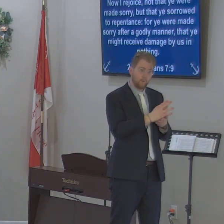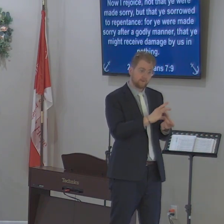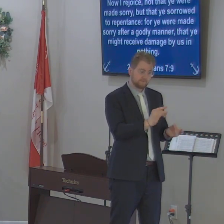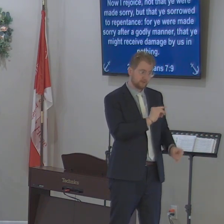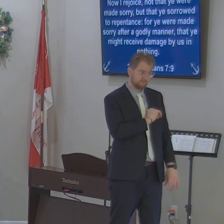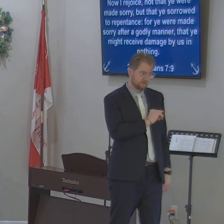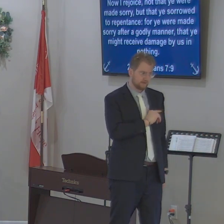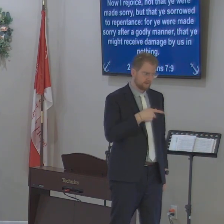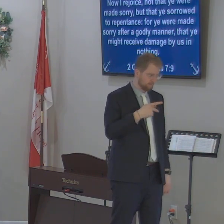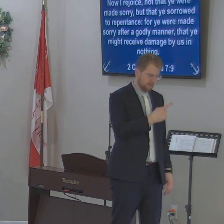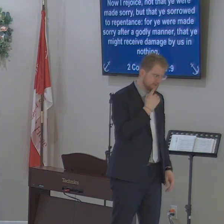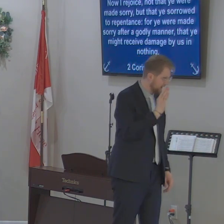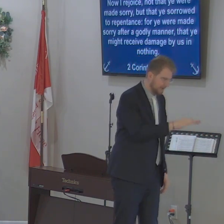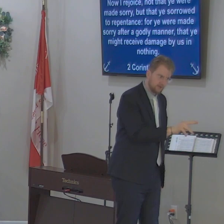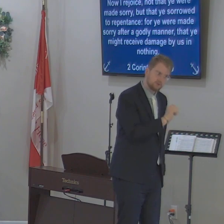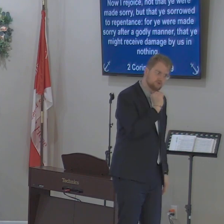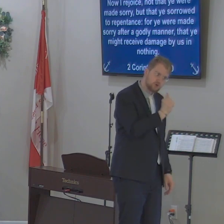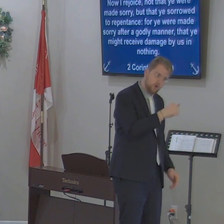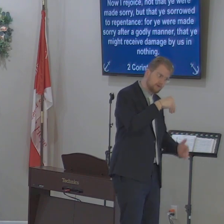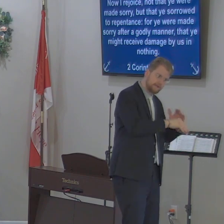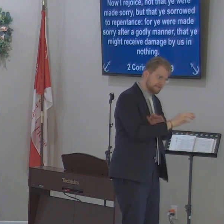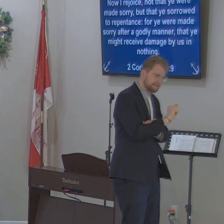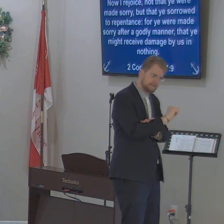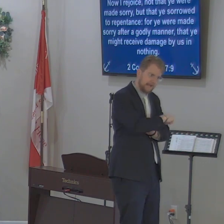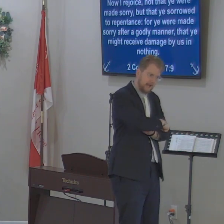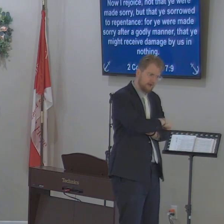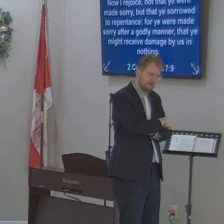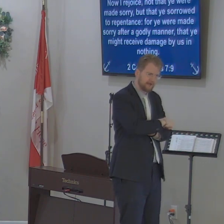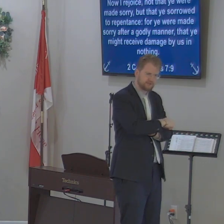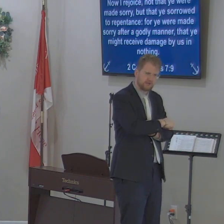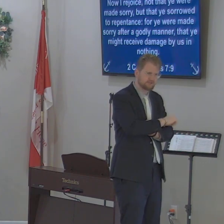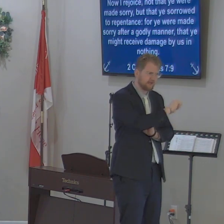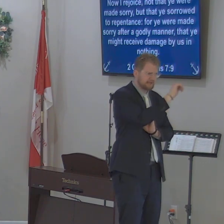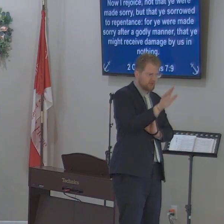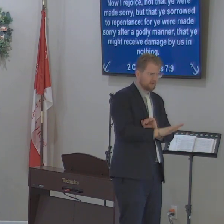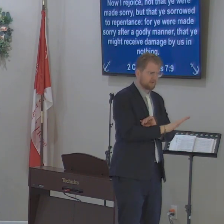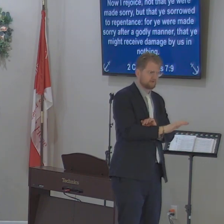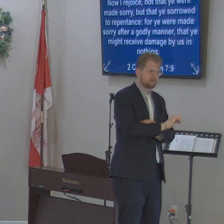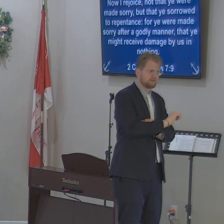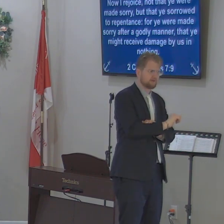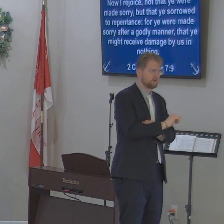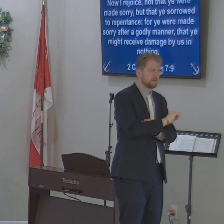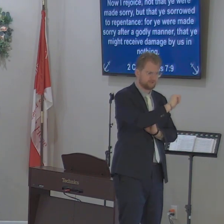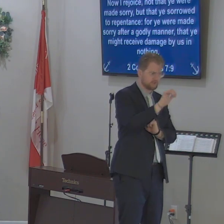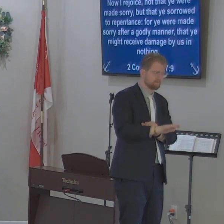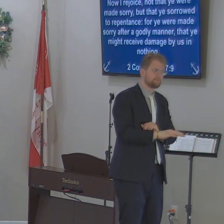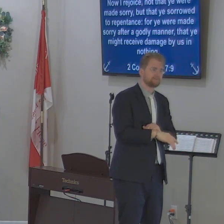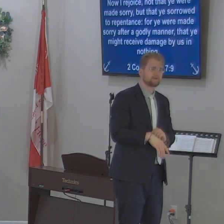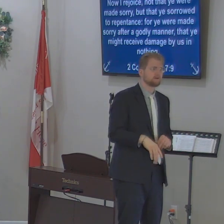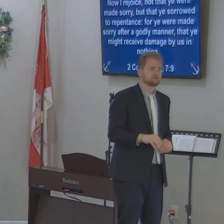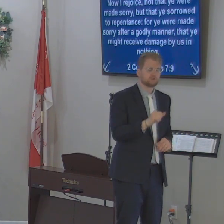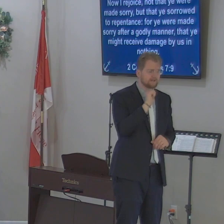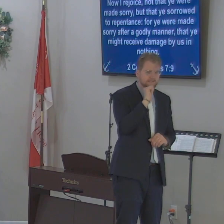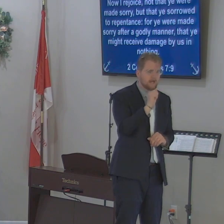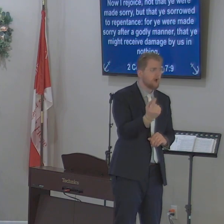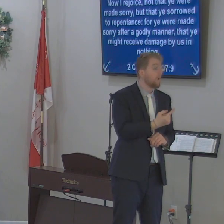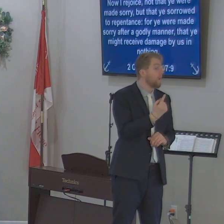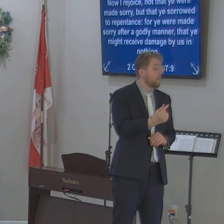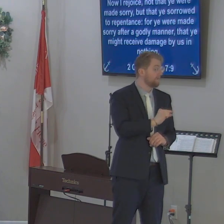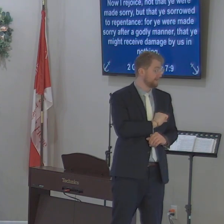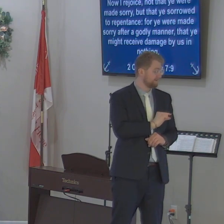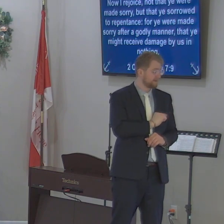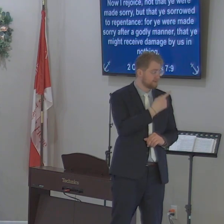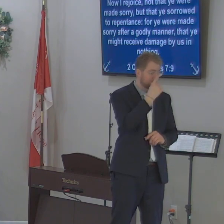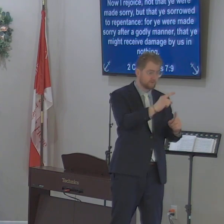Spirit of God that now is not the time to go into Asia. So it's not just a prodding for salvation. It is a prodding to keep us in line and